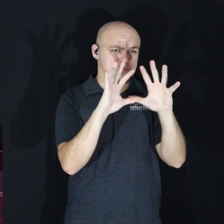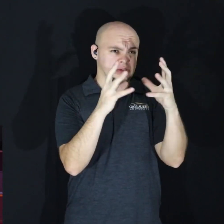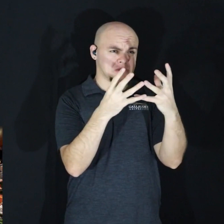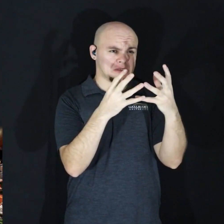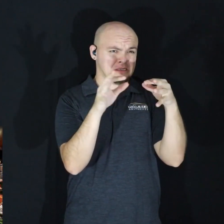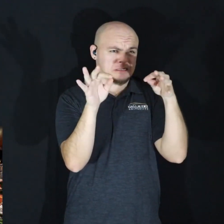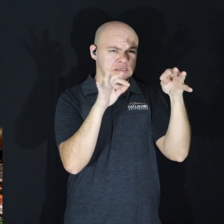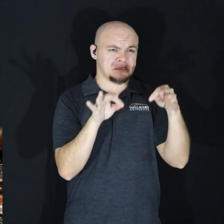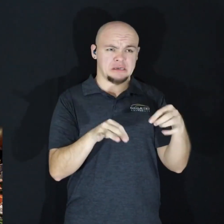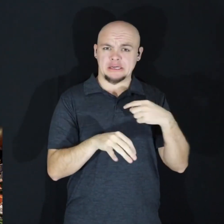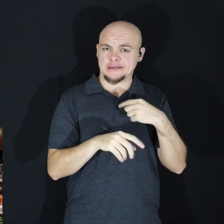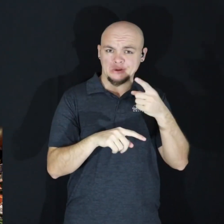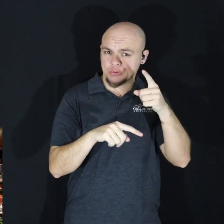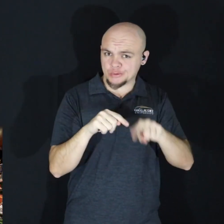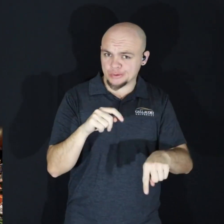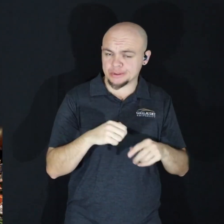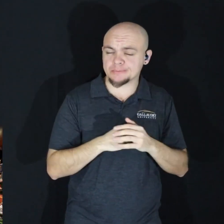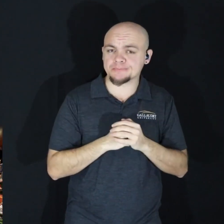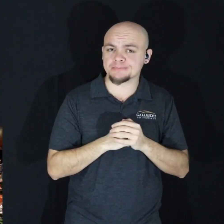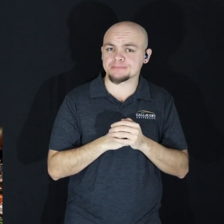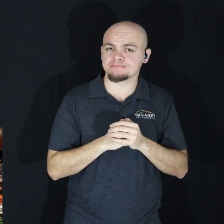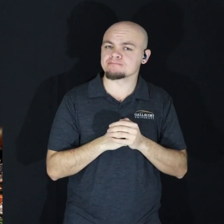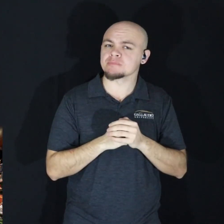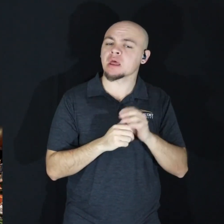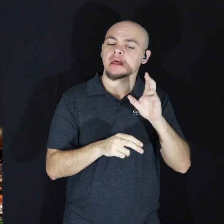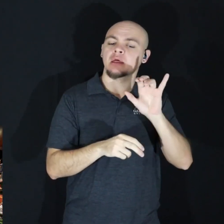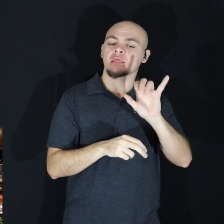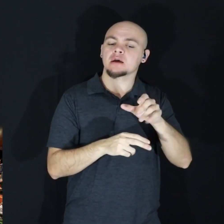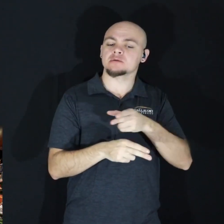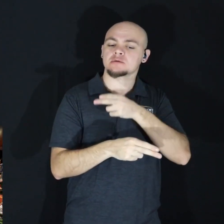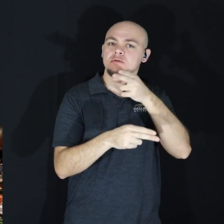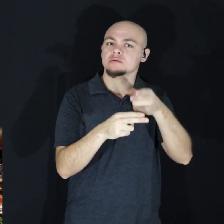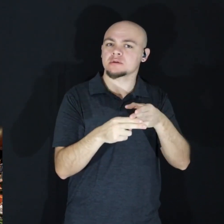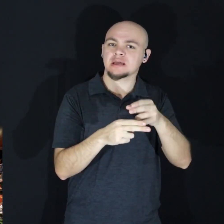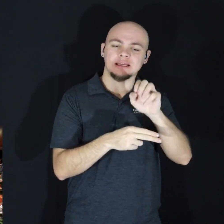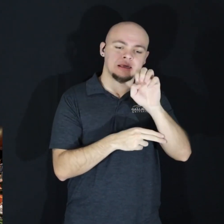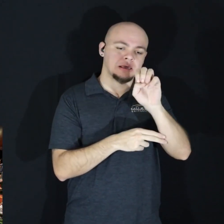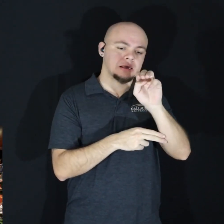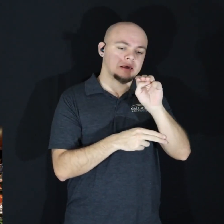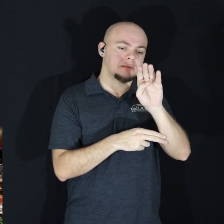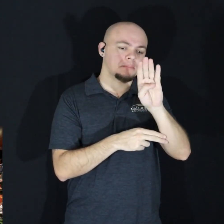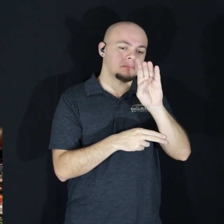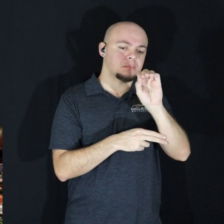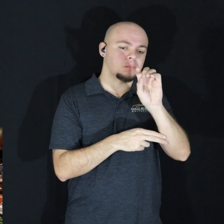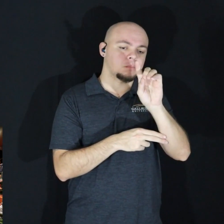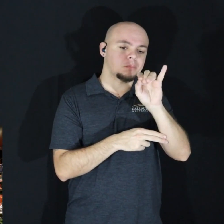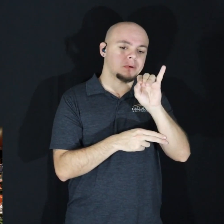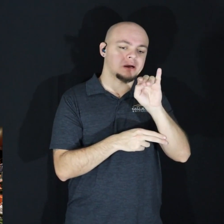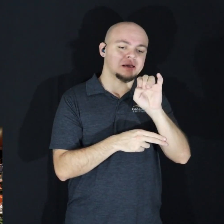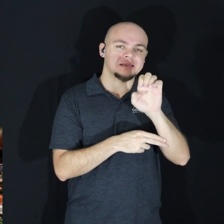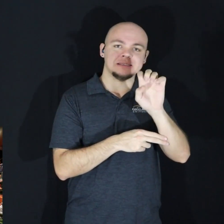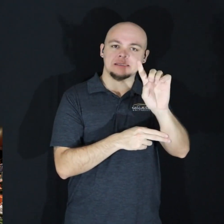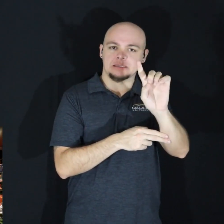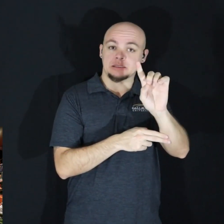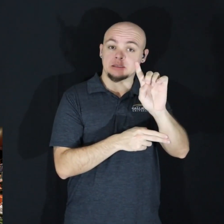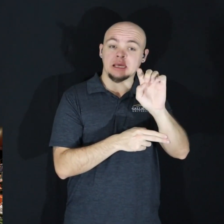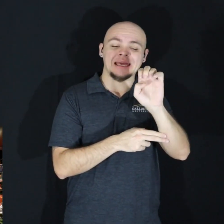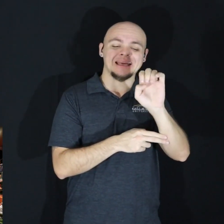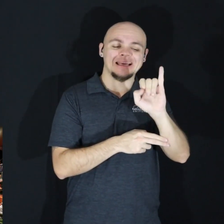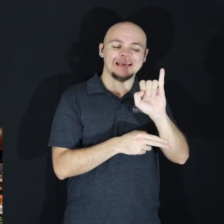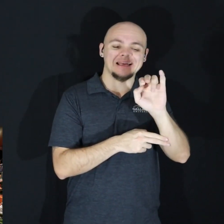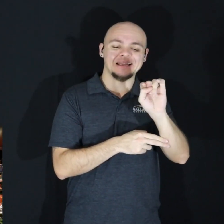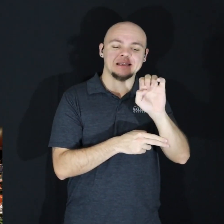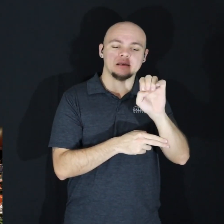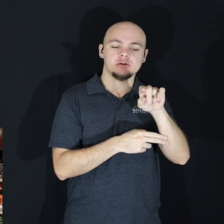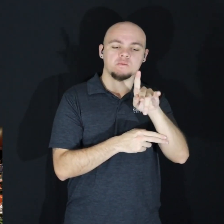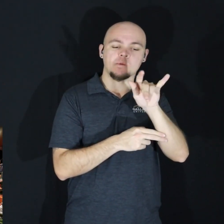words. This is what we refer to as embodied inequality. And it's the reason why so many Black people